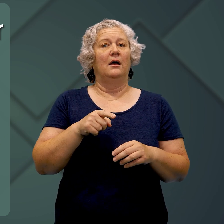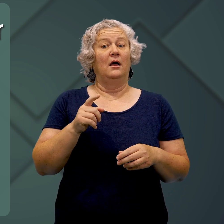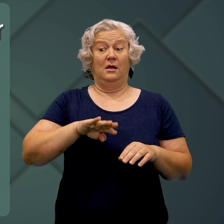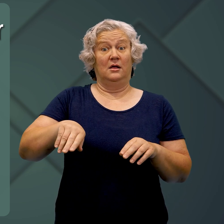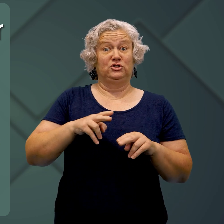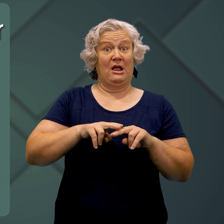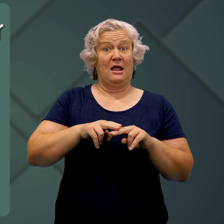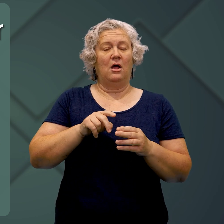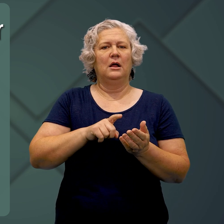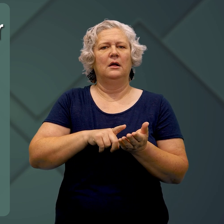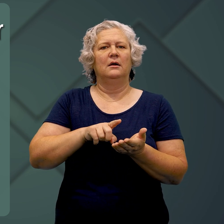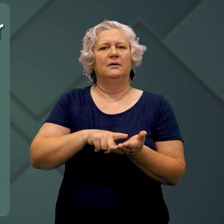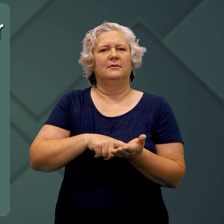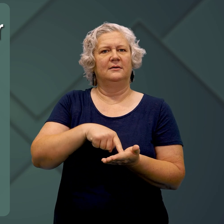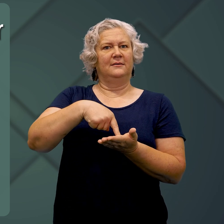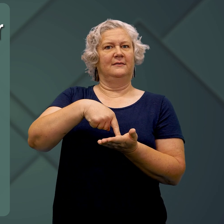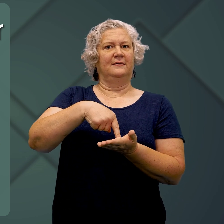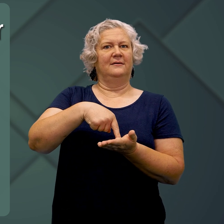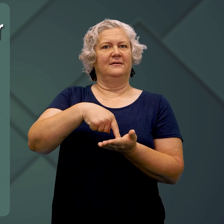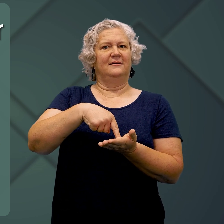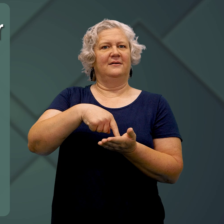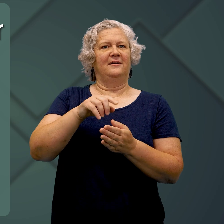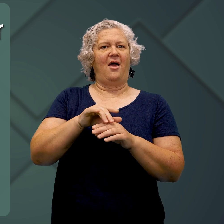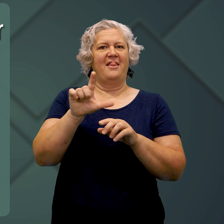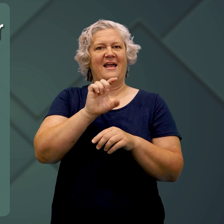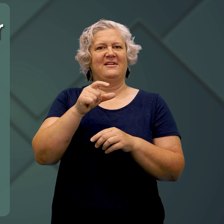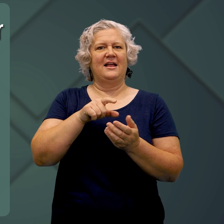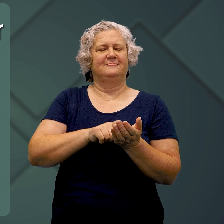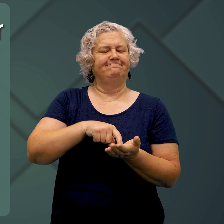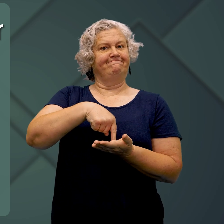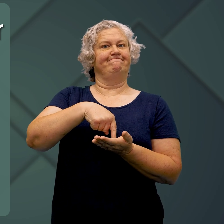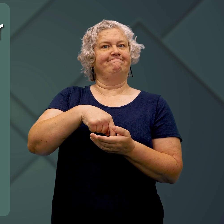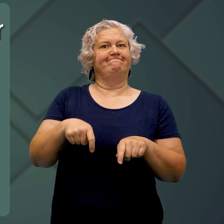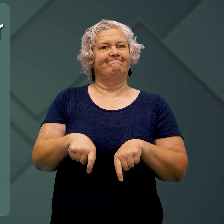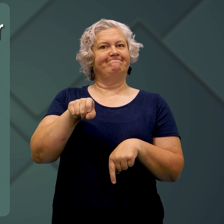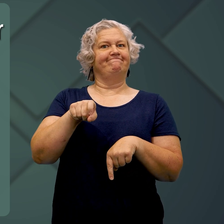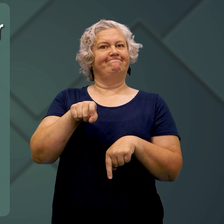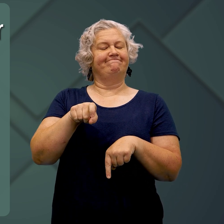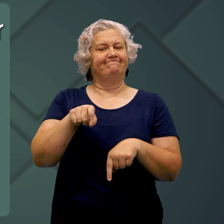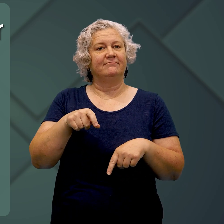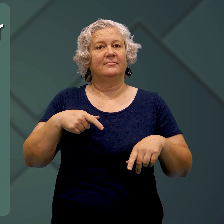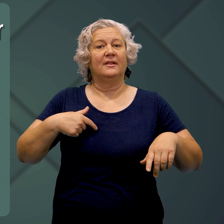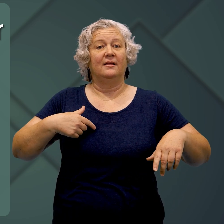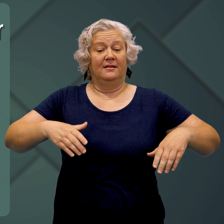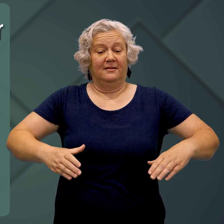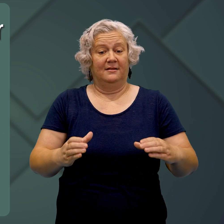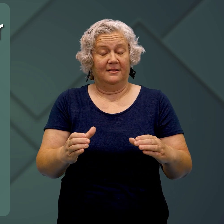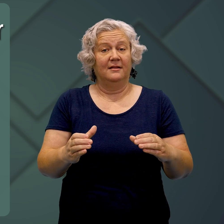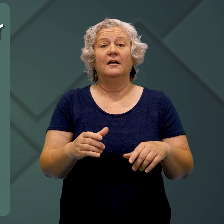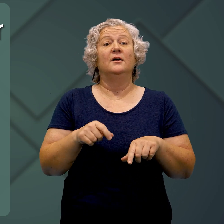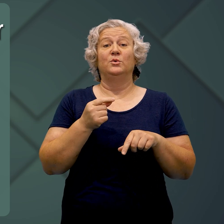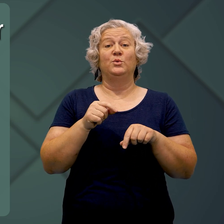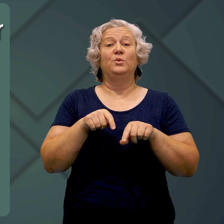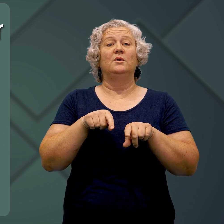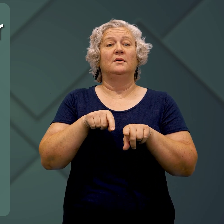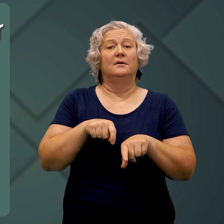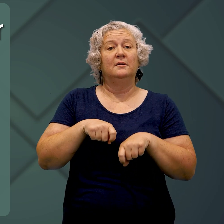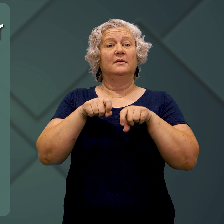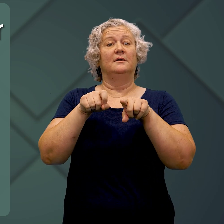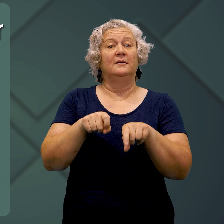And he got up on his left leg. He stood up holding his right leg up. Um, and he hopped with